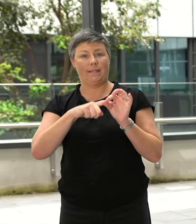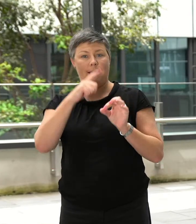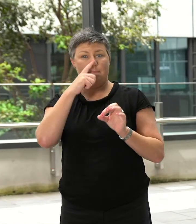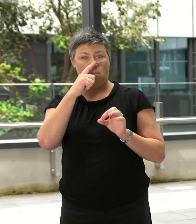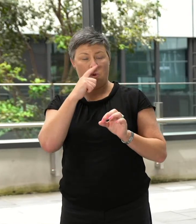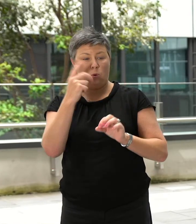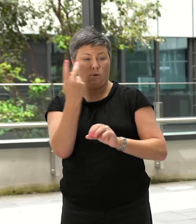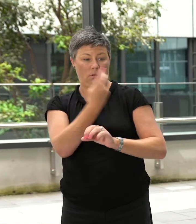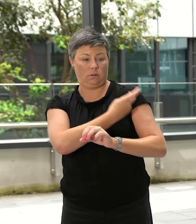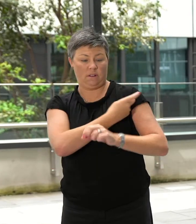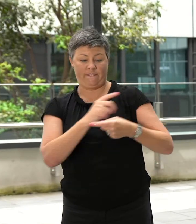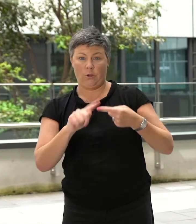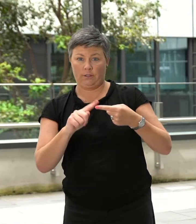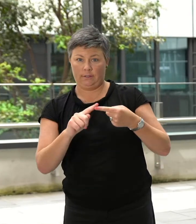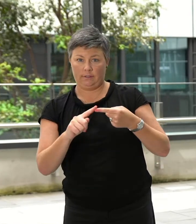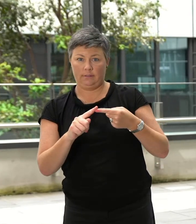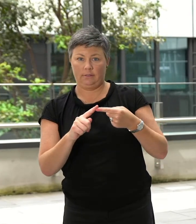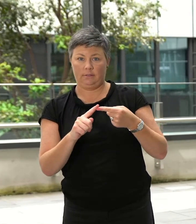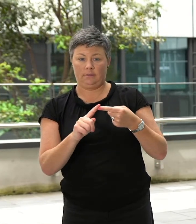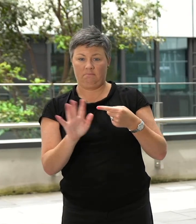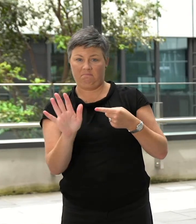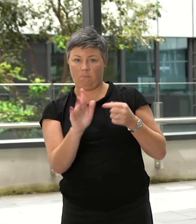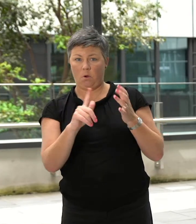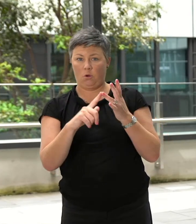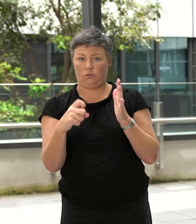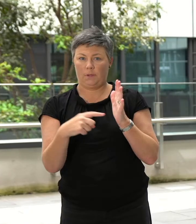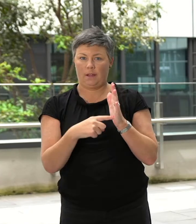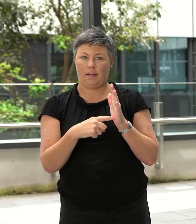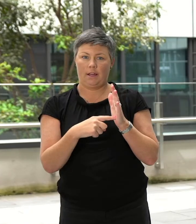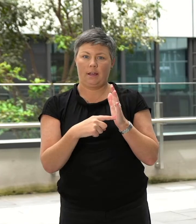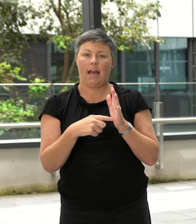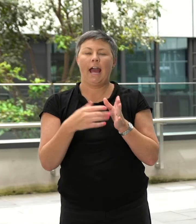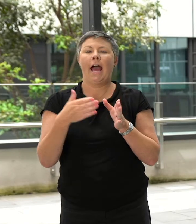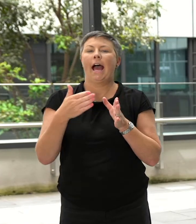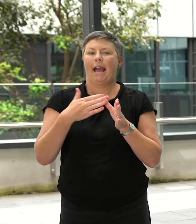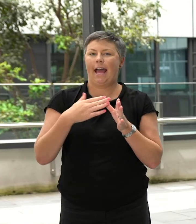we're working towards, if we get the supply. That's right, Premier.